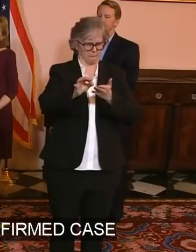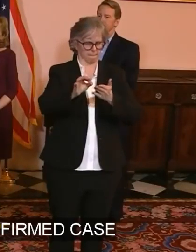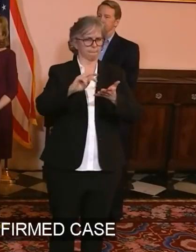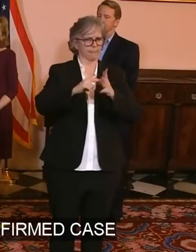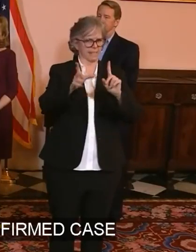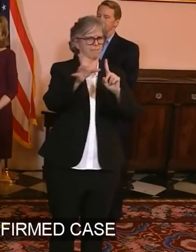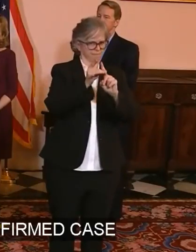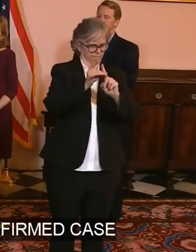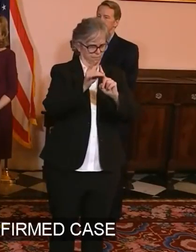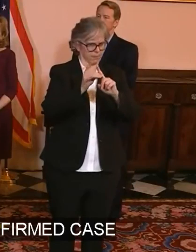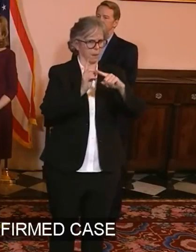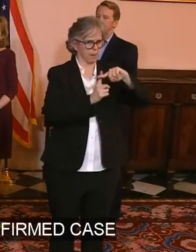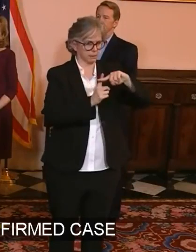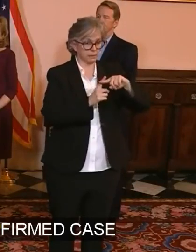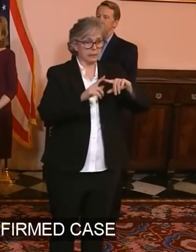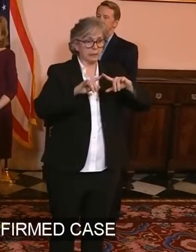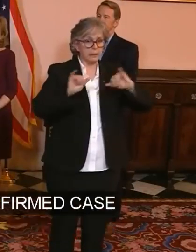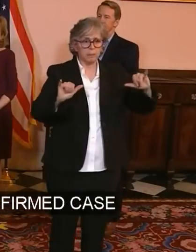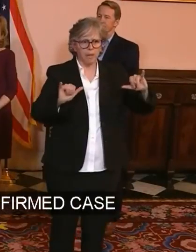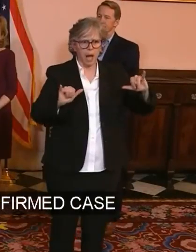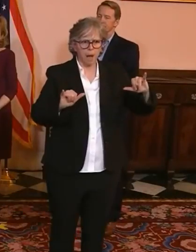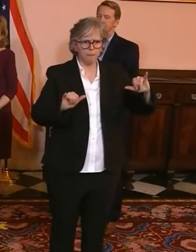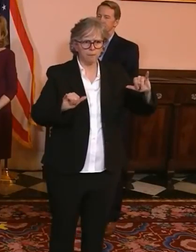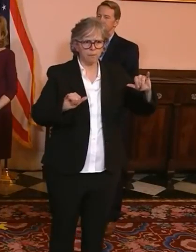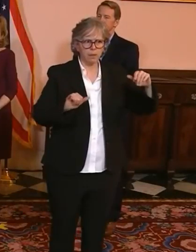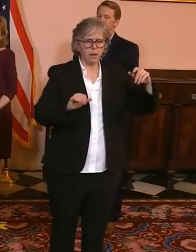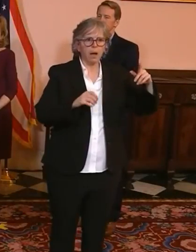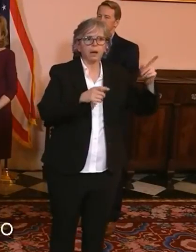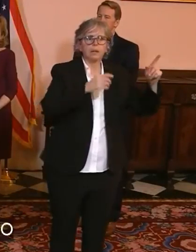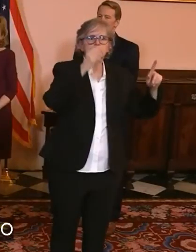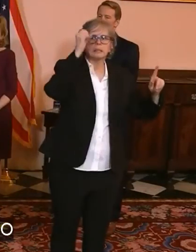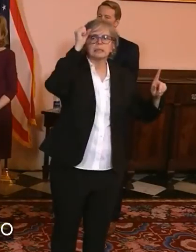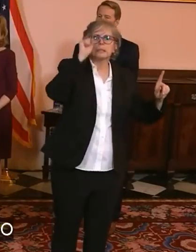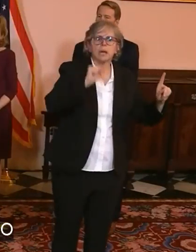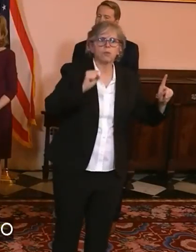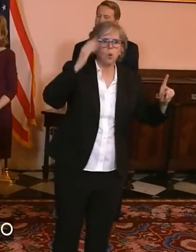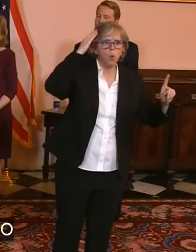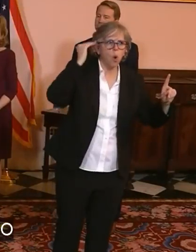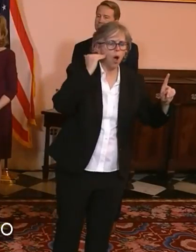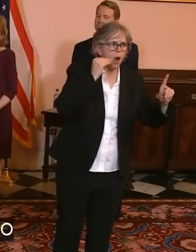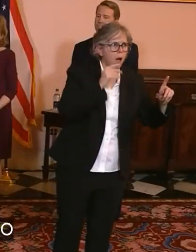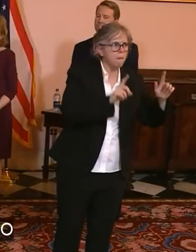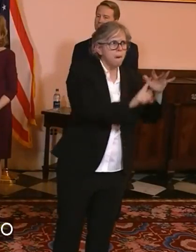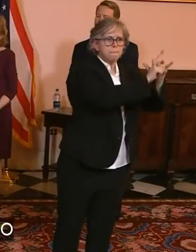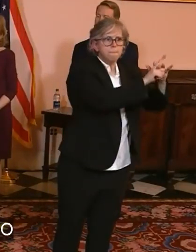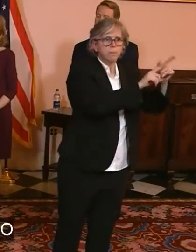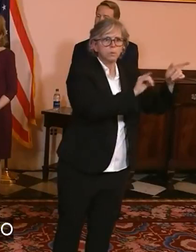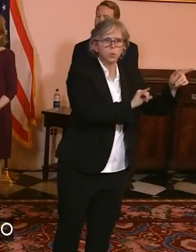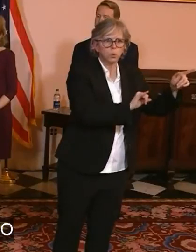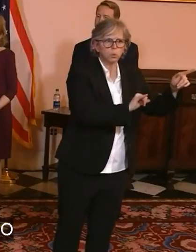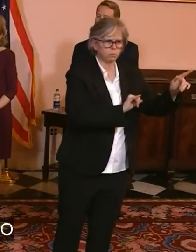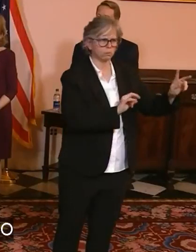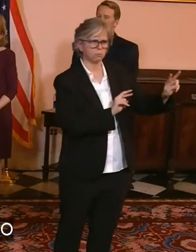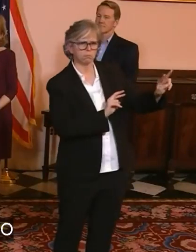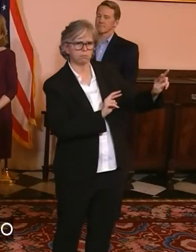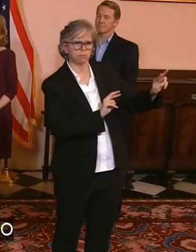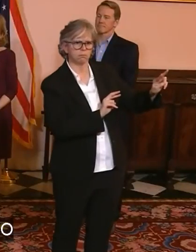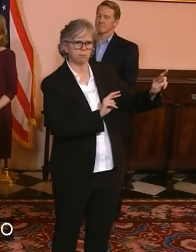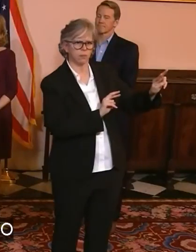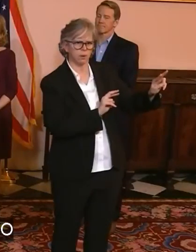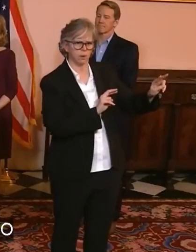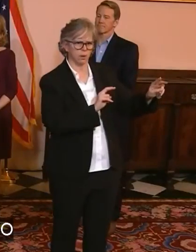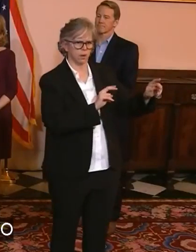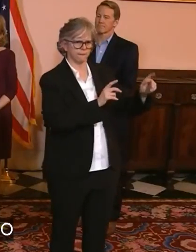In CDC, Chicago confirmed the U.S. case number 2. We saw our first cases in France. This